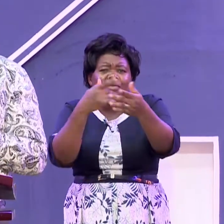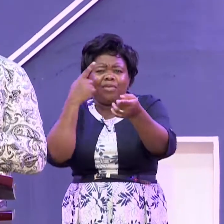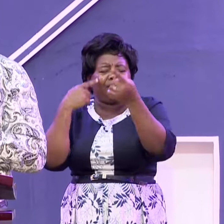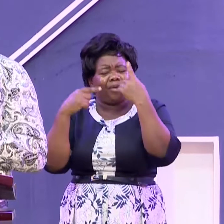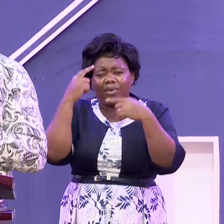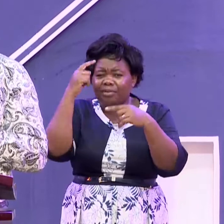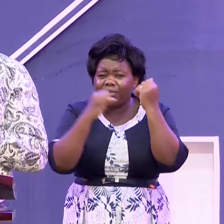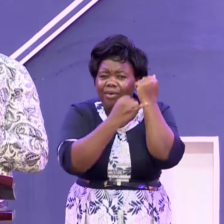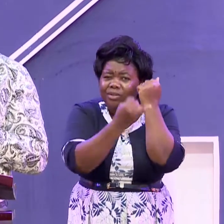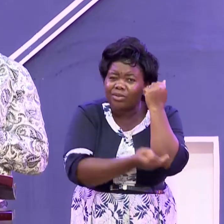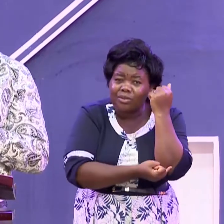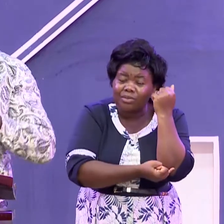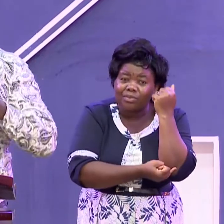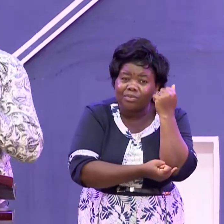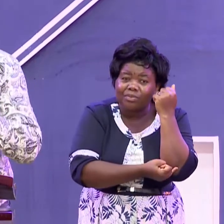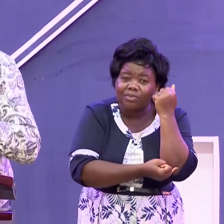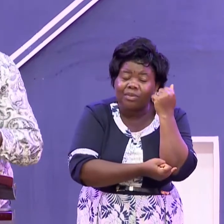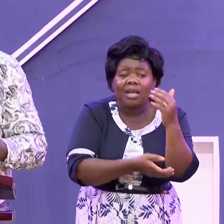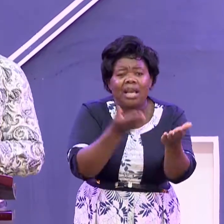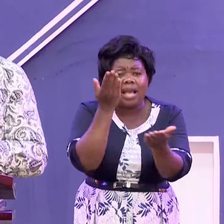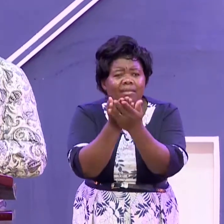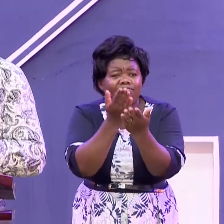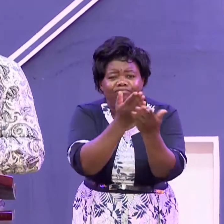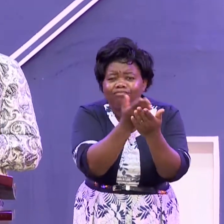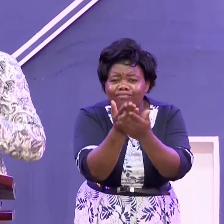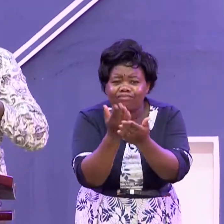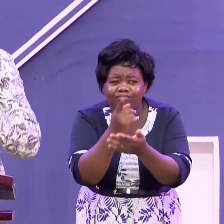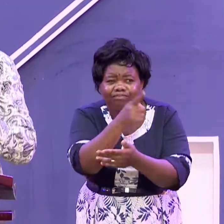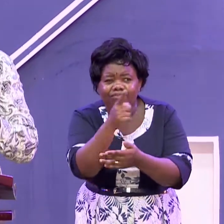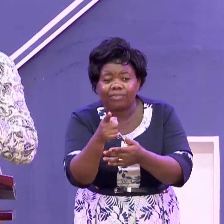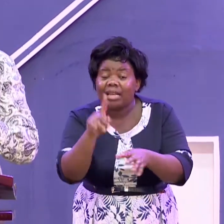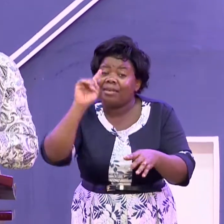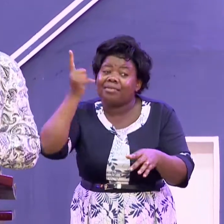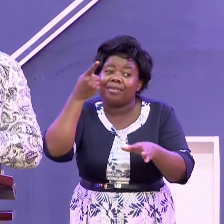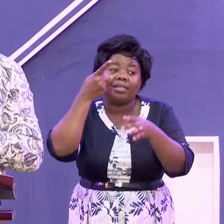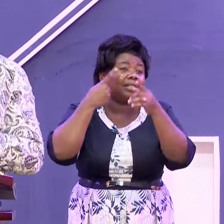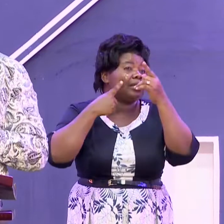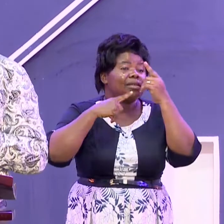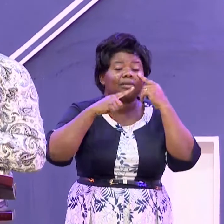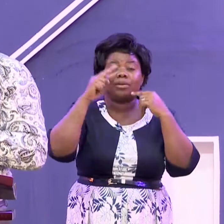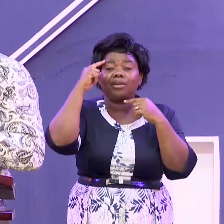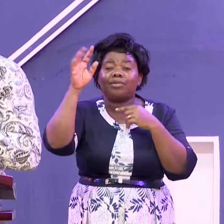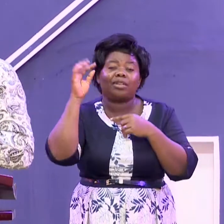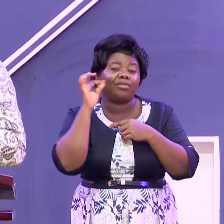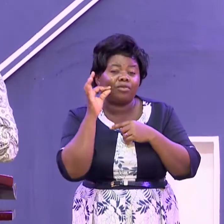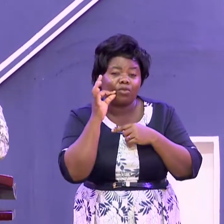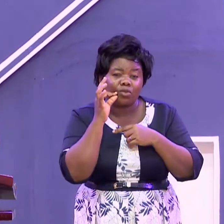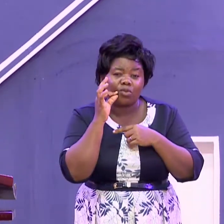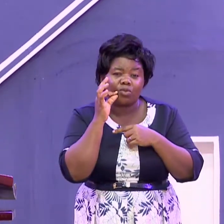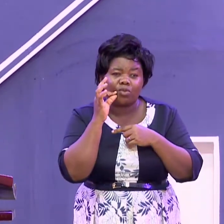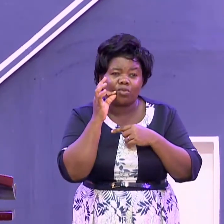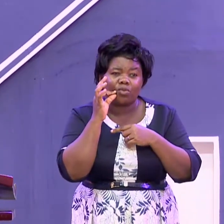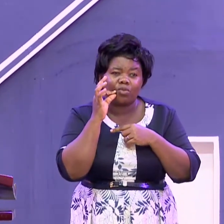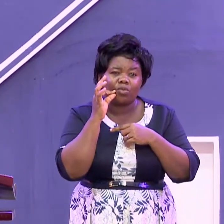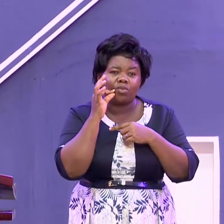nga tonakabira mulimo gogoyagala, I'm beseeching you, nkwegayirira, first cry for the fruit, soko kabirira ekibala.